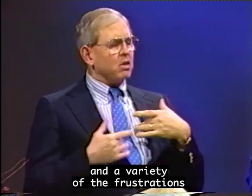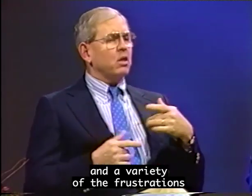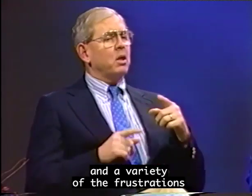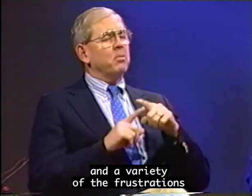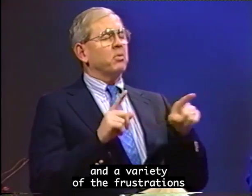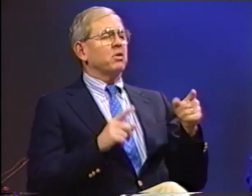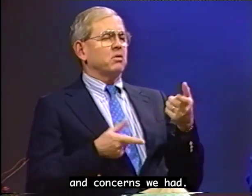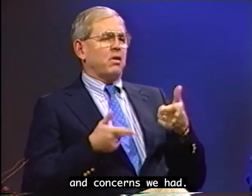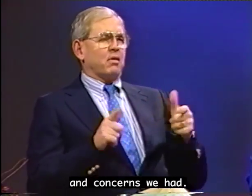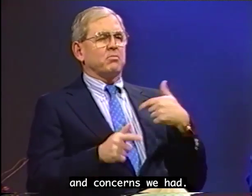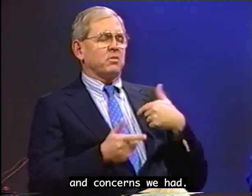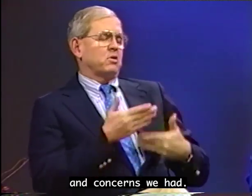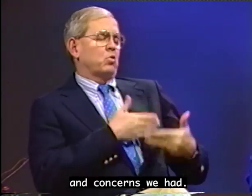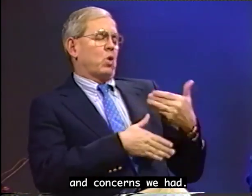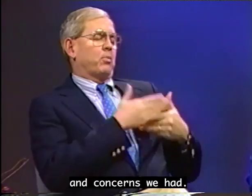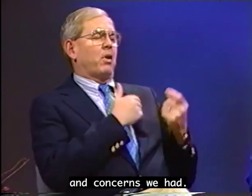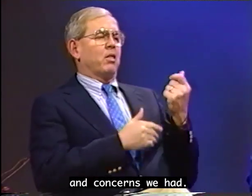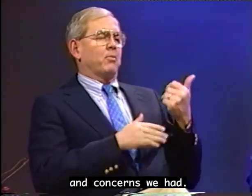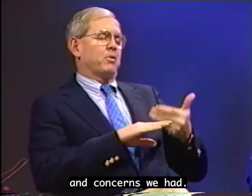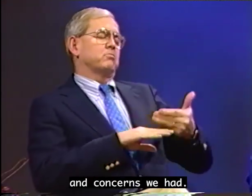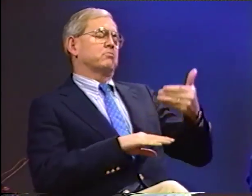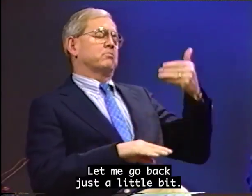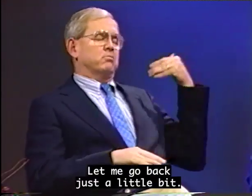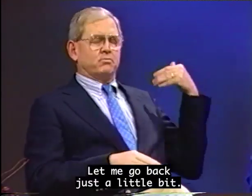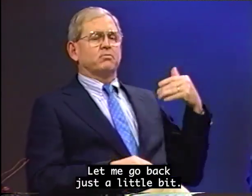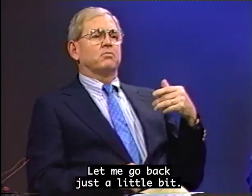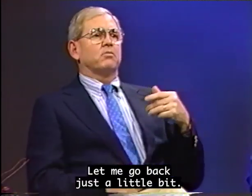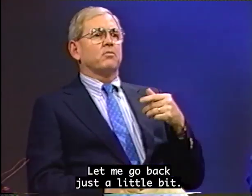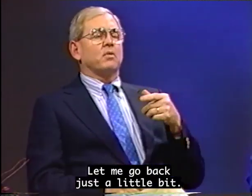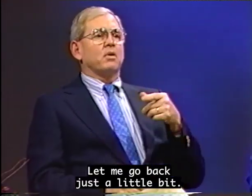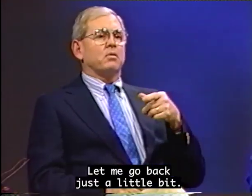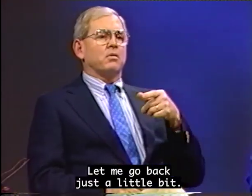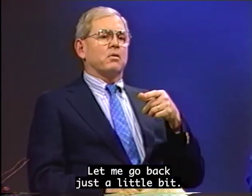of the frustrations and concerns we had. Let me go back just a little bit.